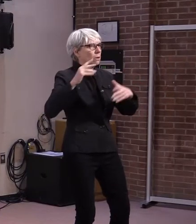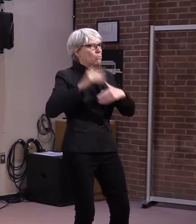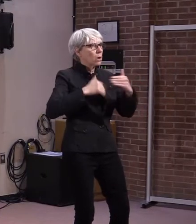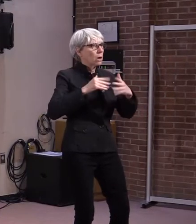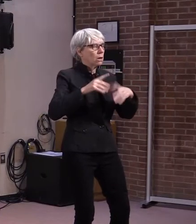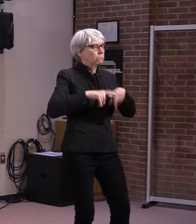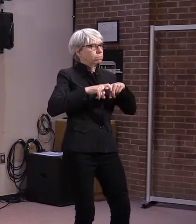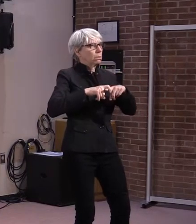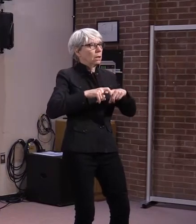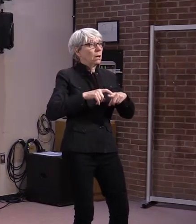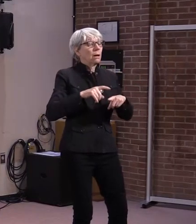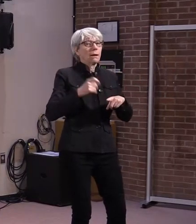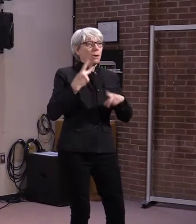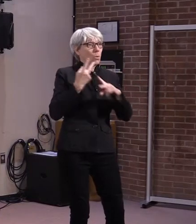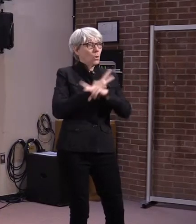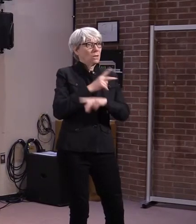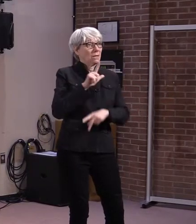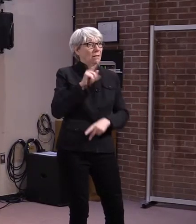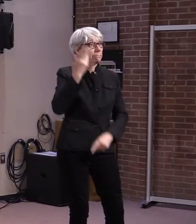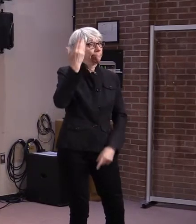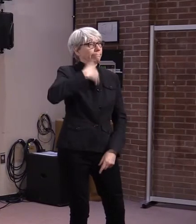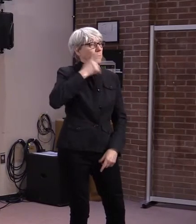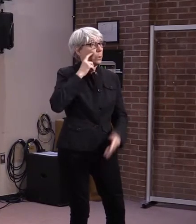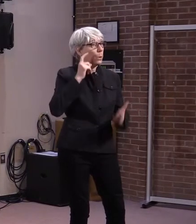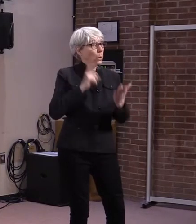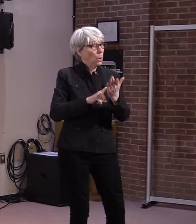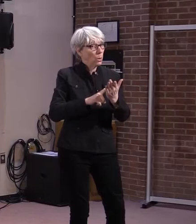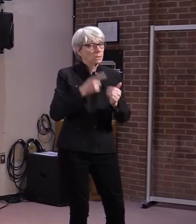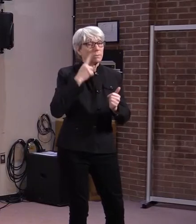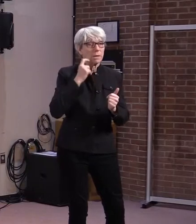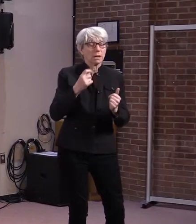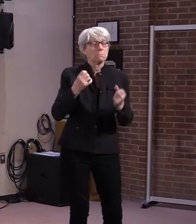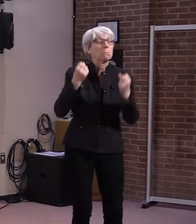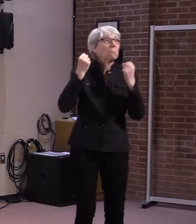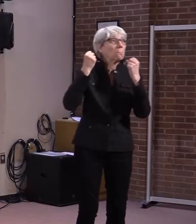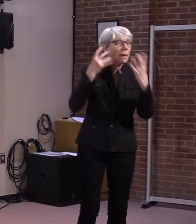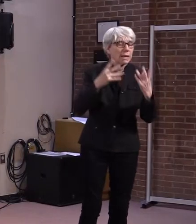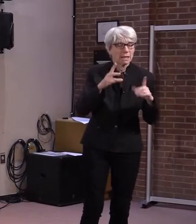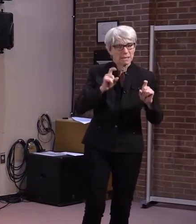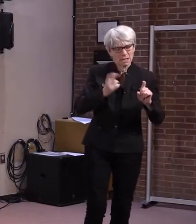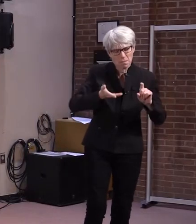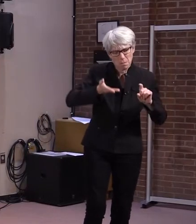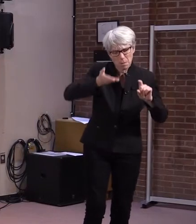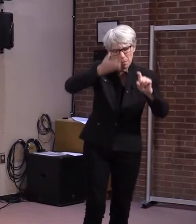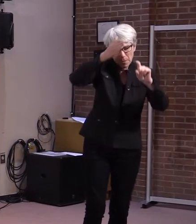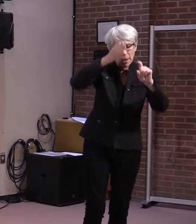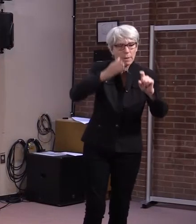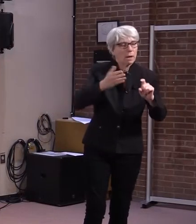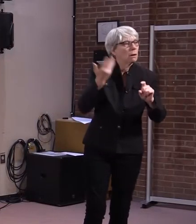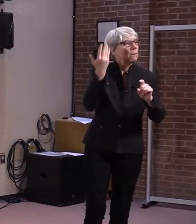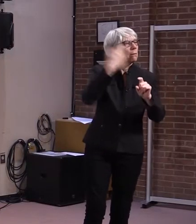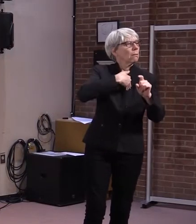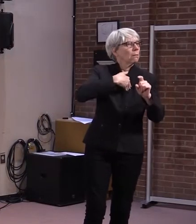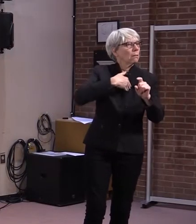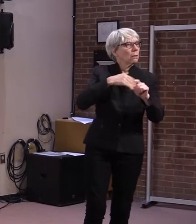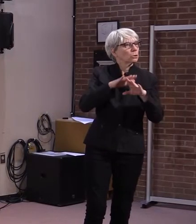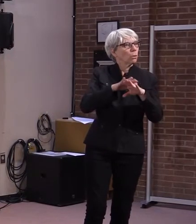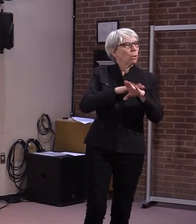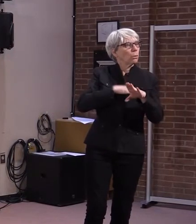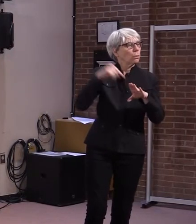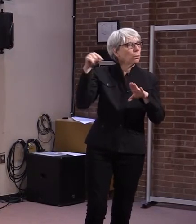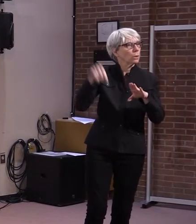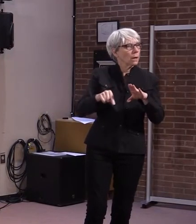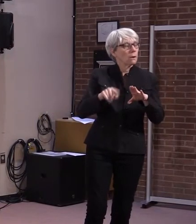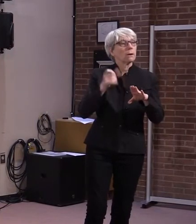which went unnoticed by them because the higher volumes of tests throughout the Northeast masked the slowdown. Tests were still